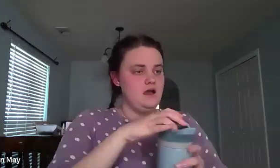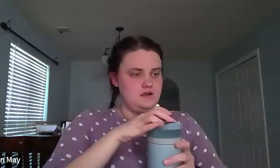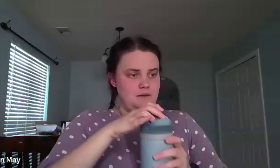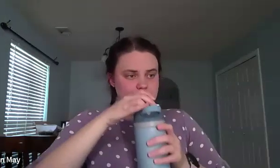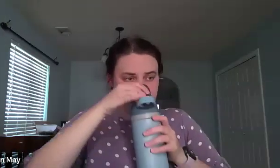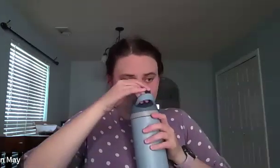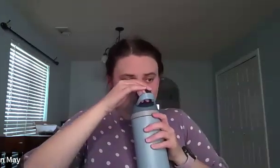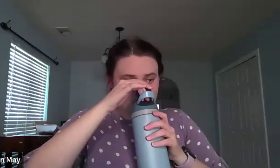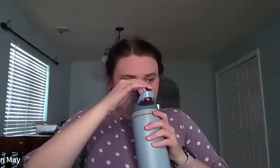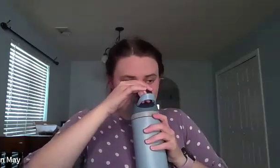Okay.